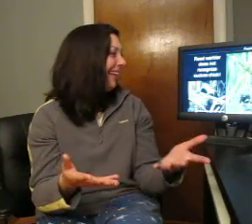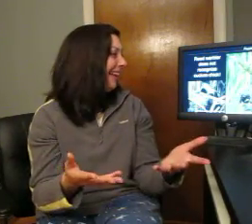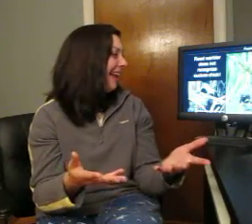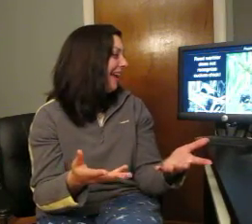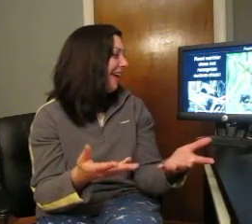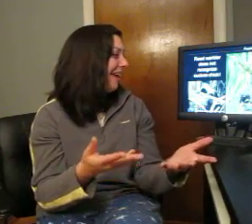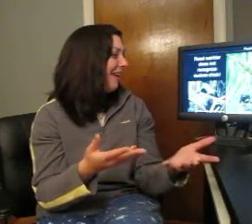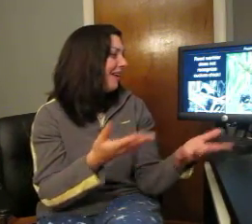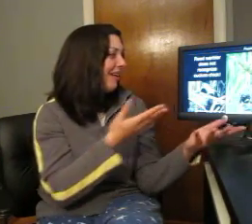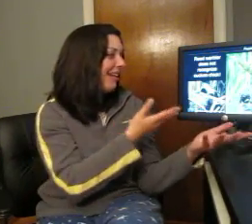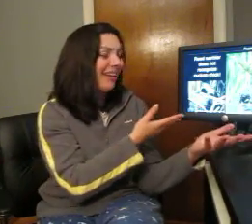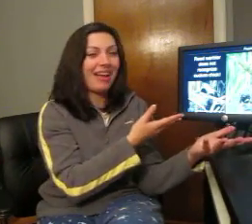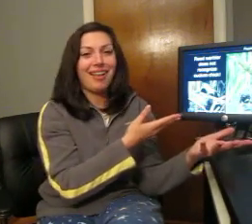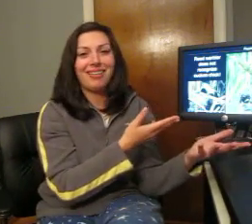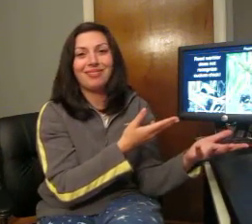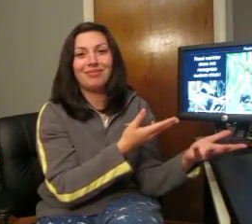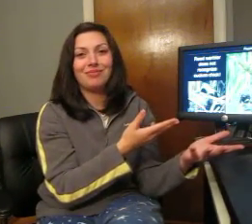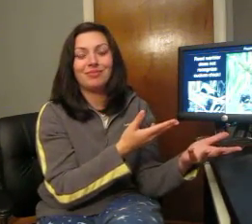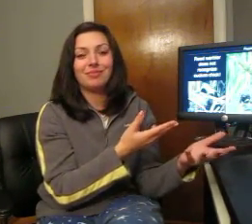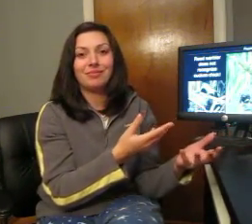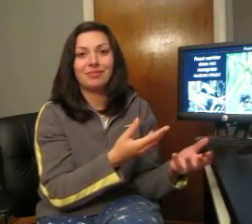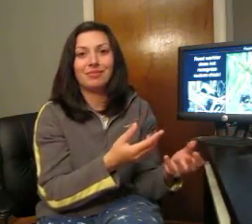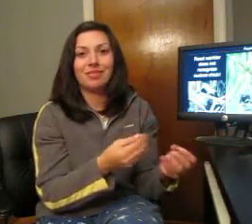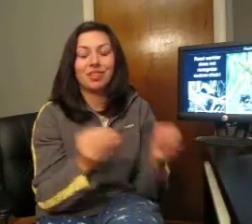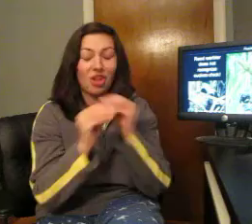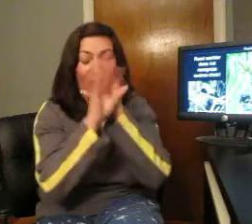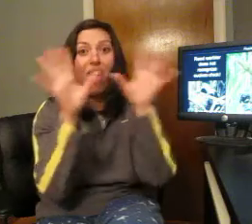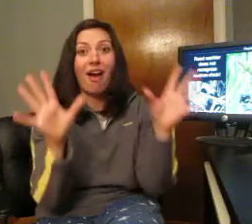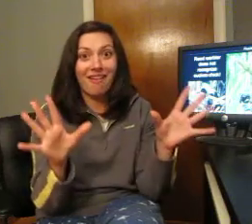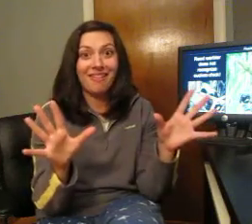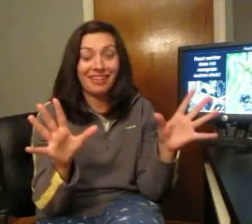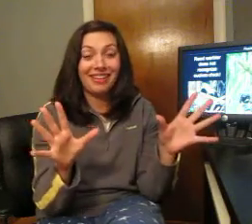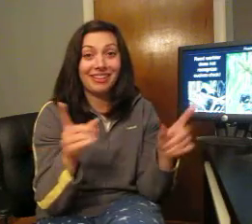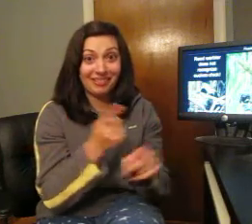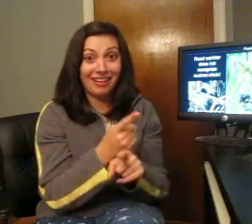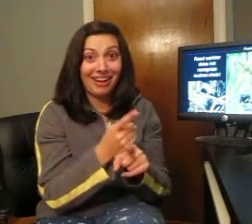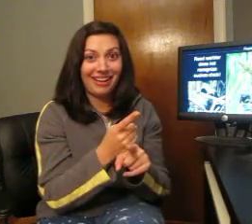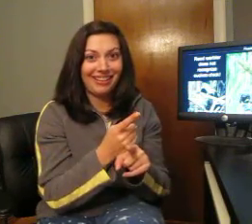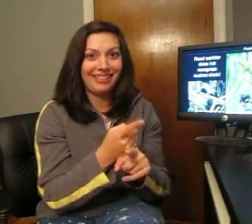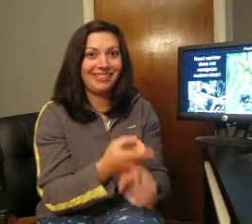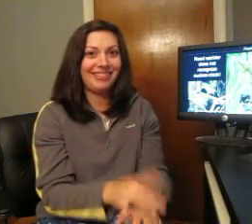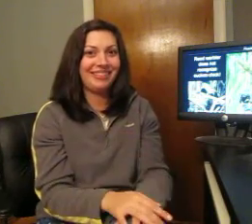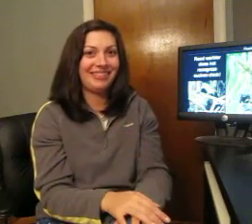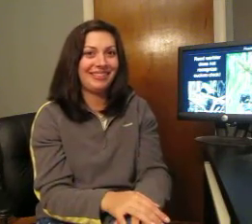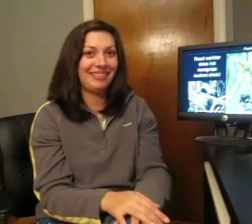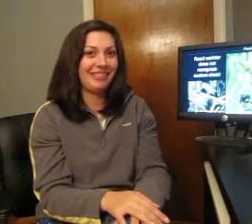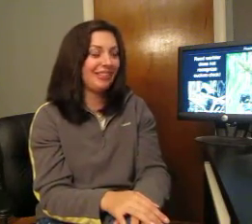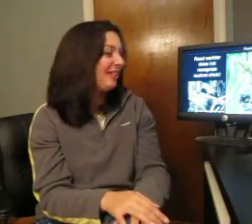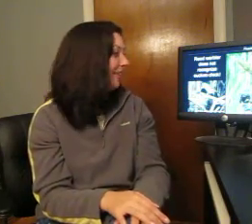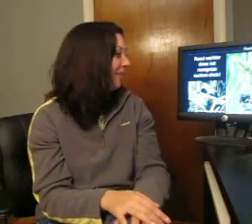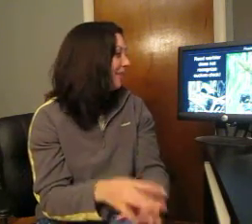So this is the puzzle that I hope you want to hear the answer to, and I'm going to torture you for another 20 minutes.